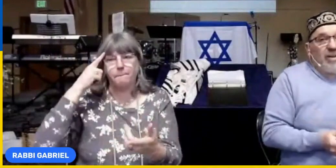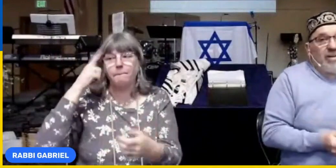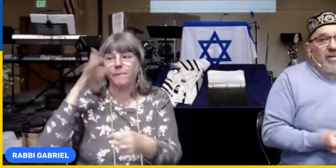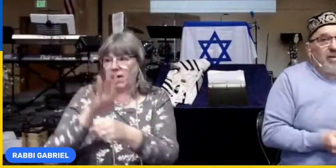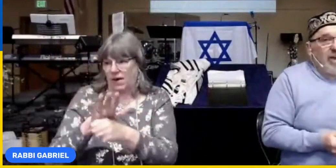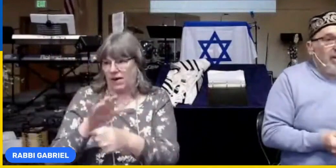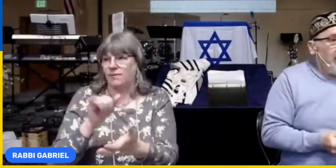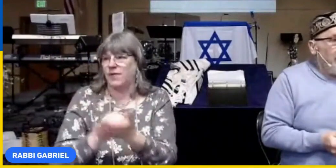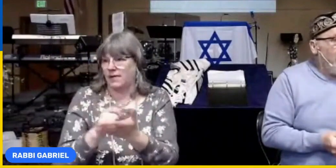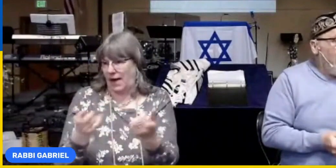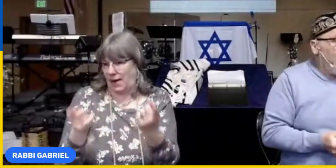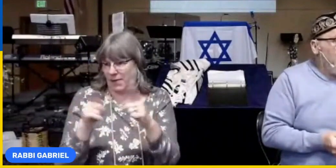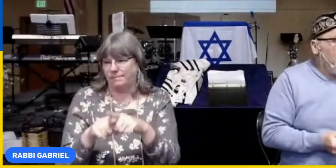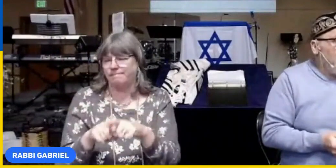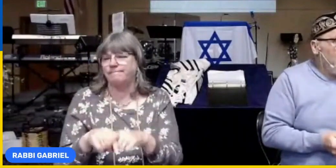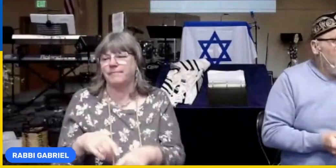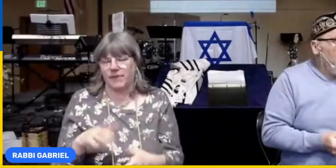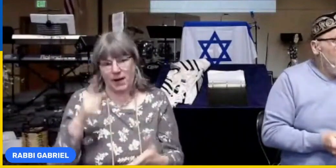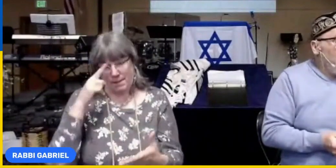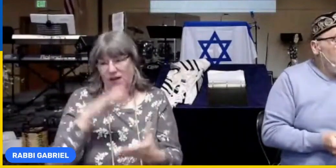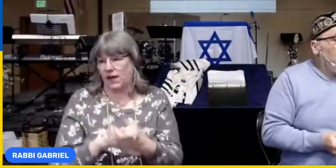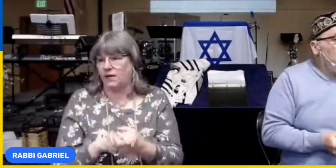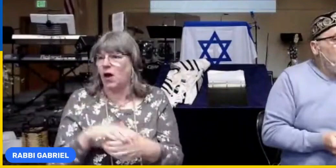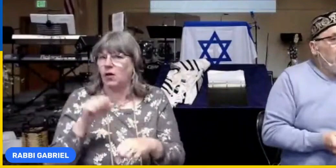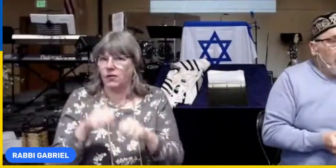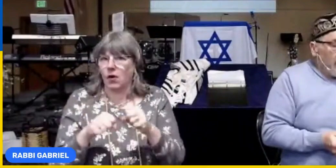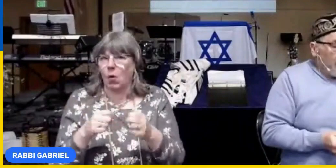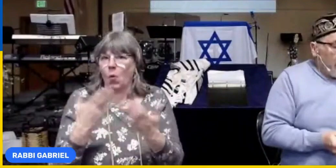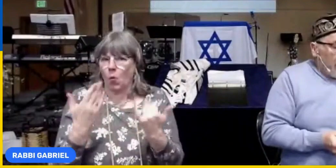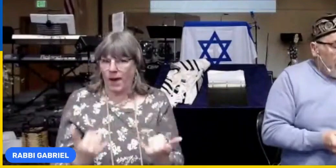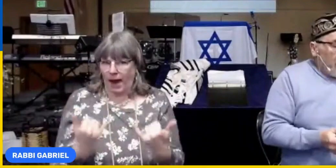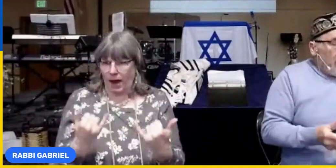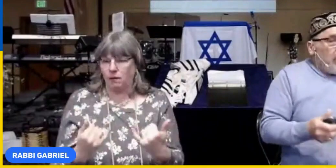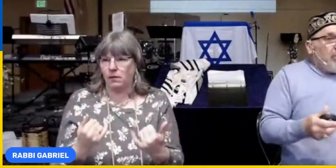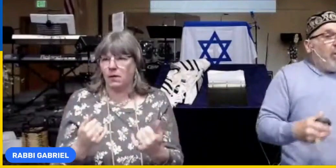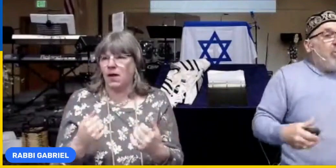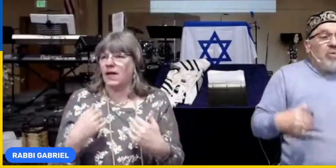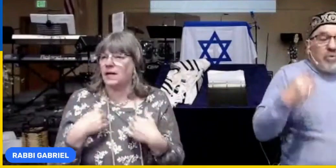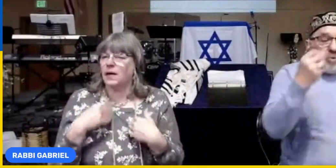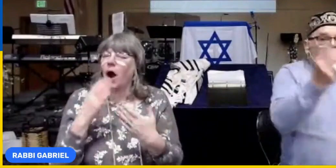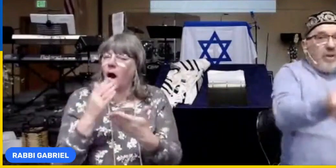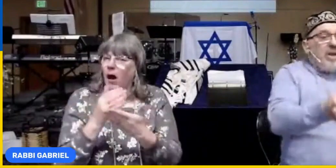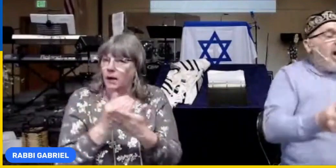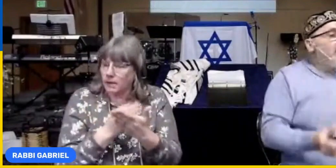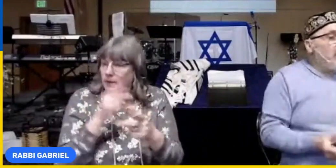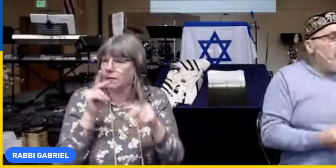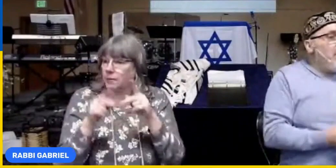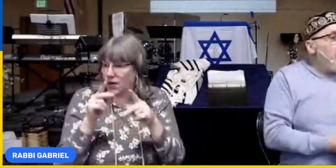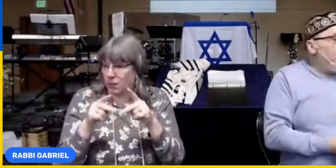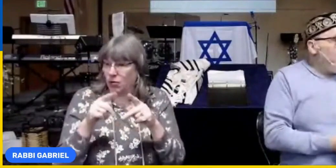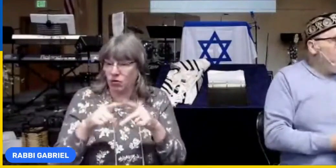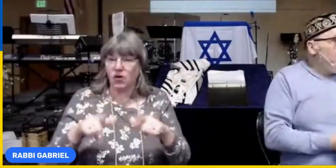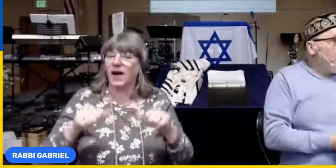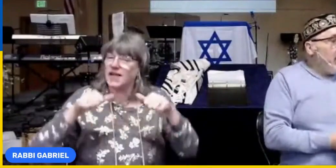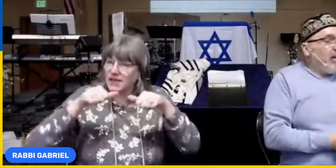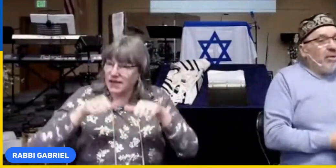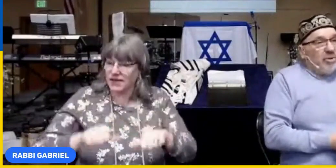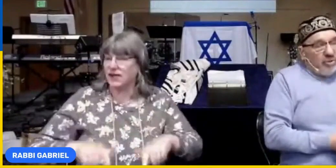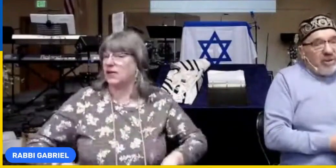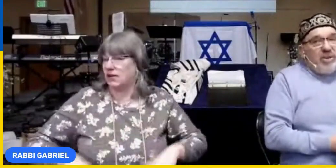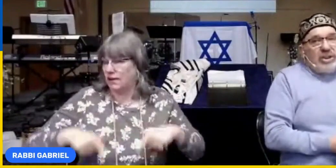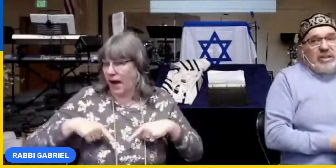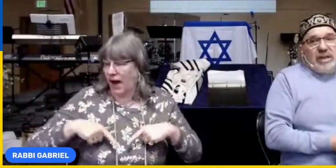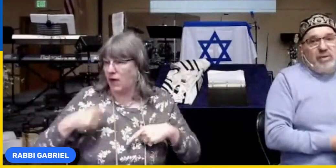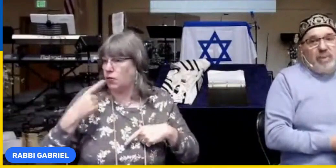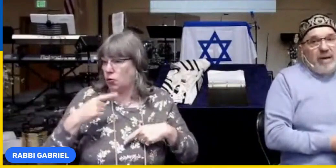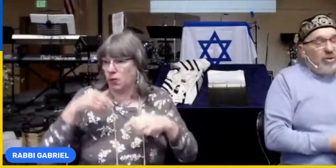people are going to say it never happened. You know, so, but we have to remember. And